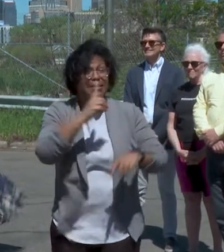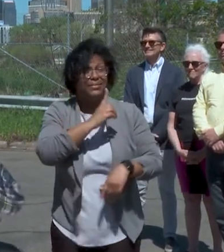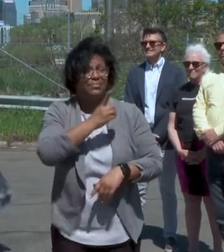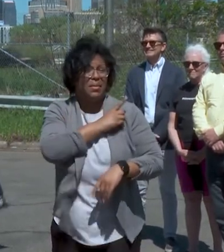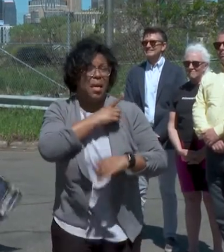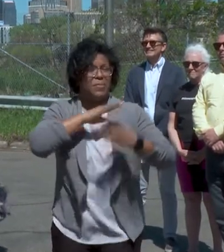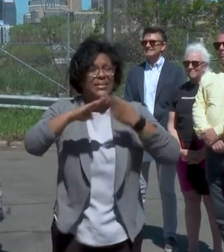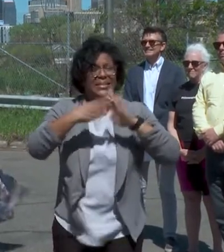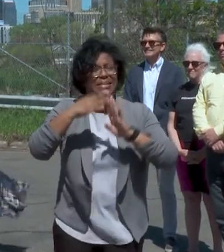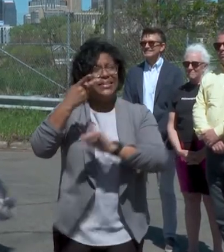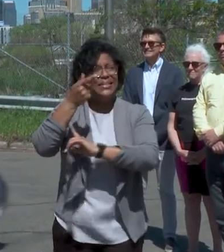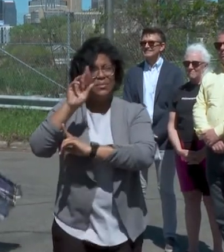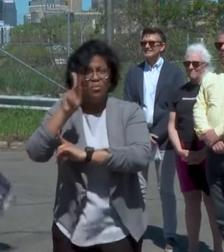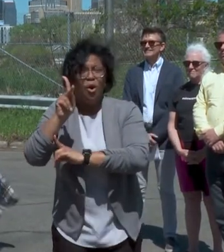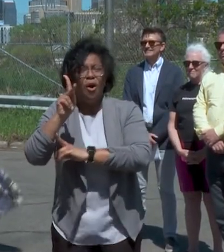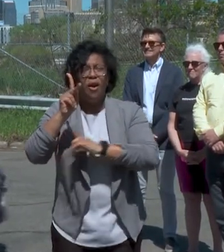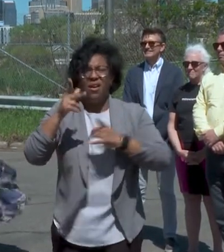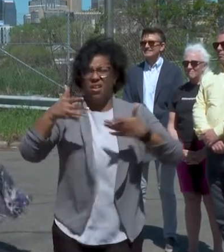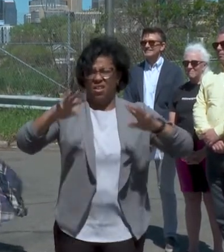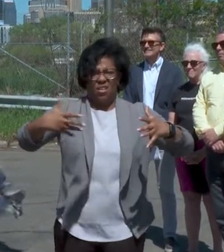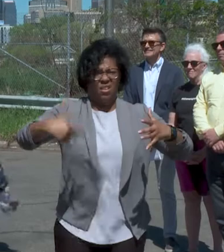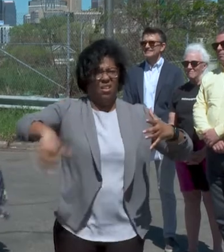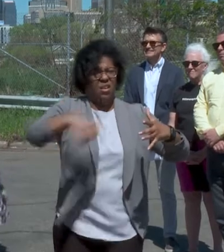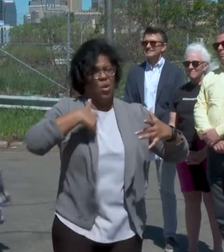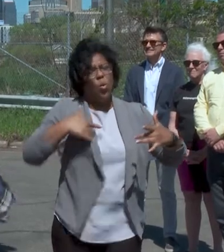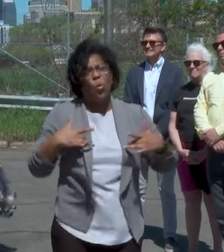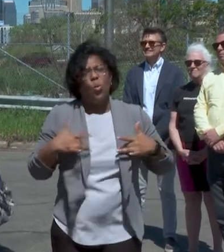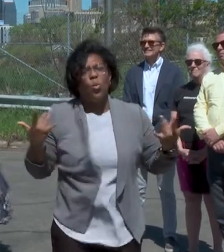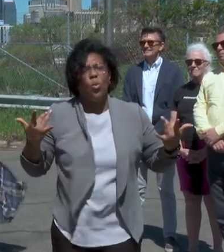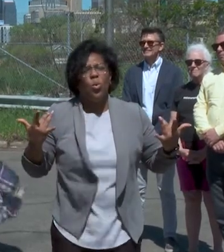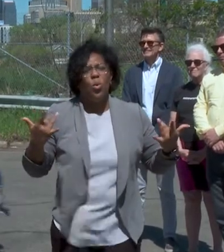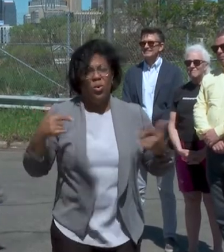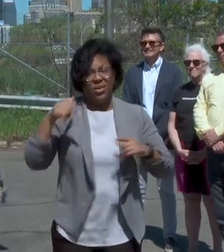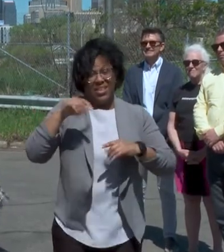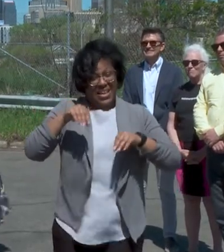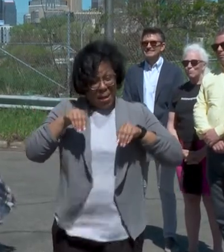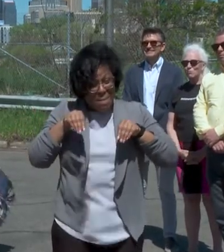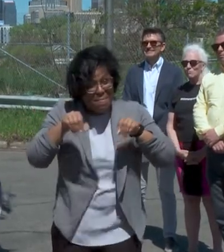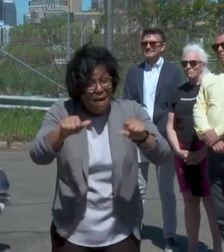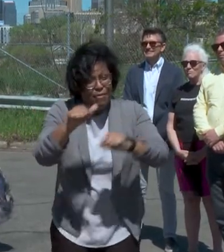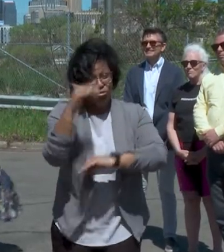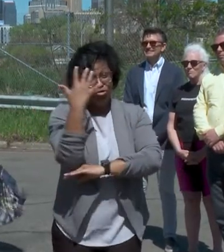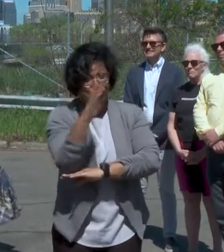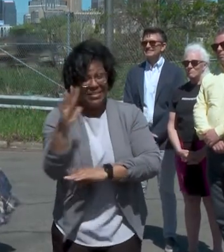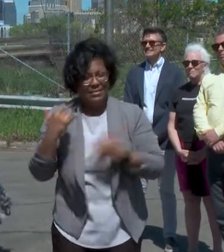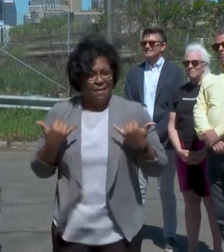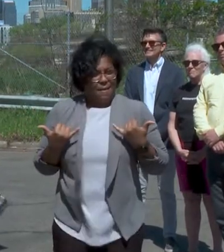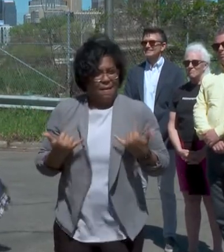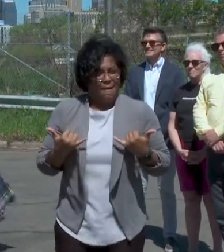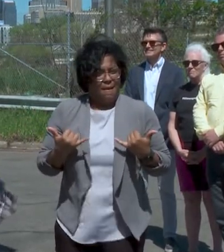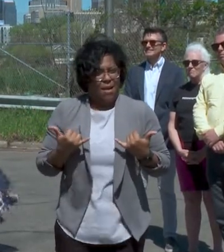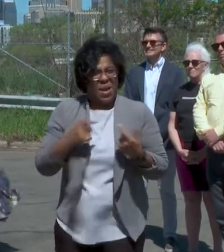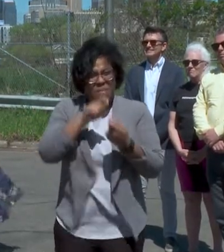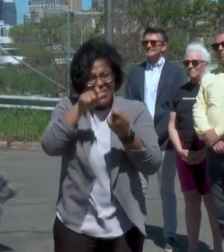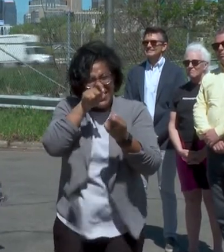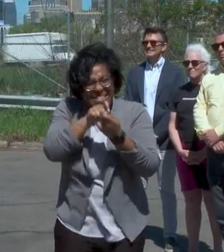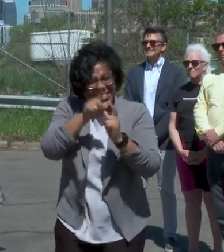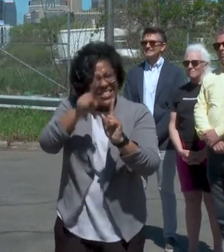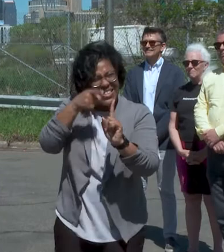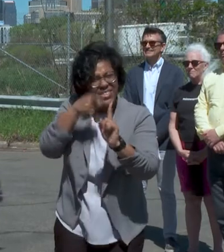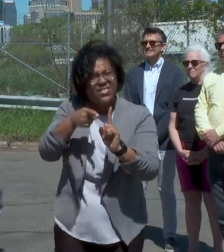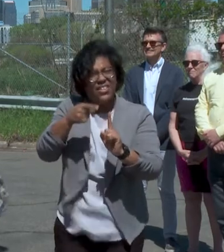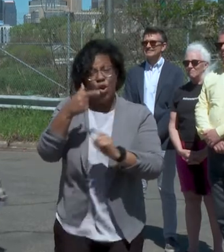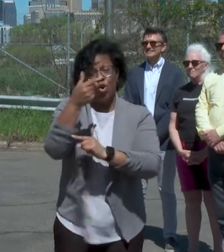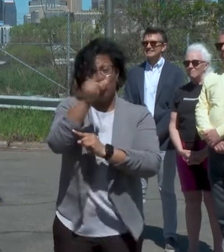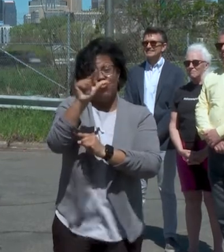started. Planting more trees makes a difference right now, especially in our green zones and our green zone communities. And that difference